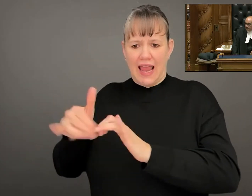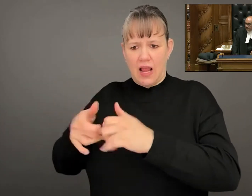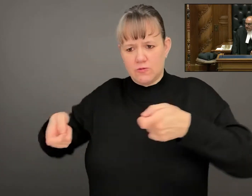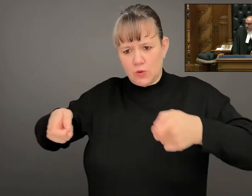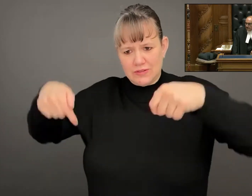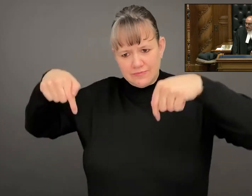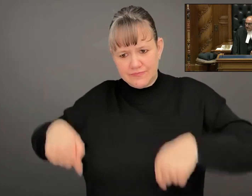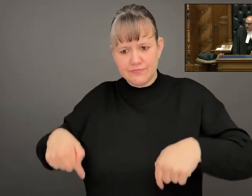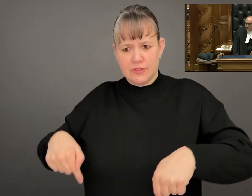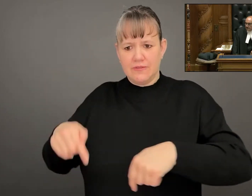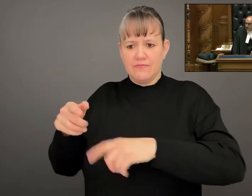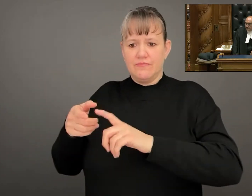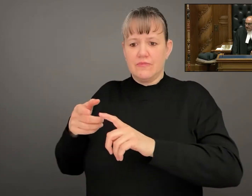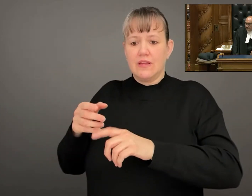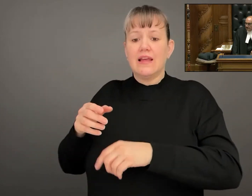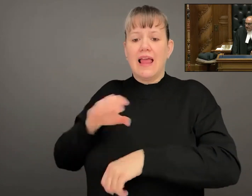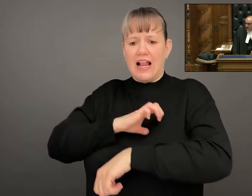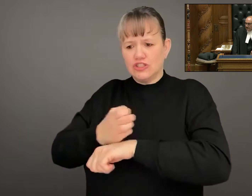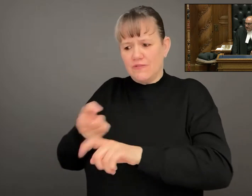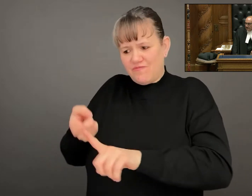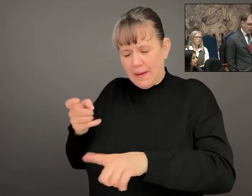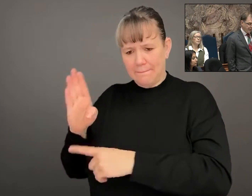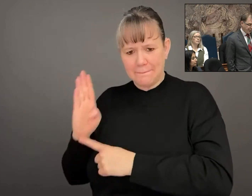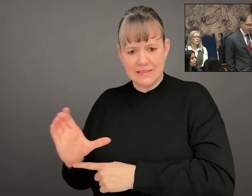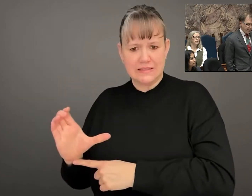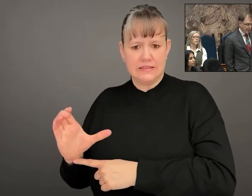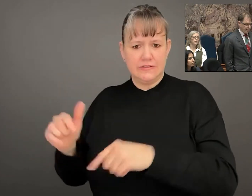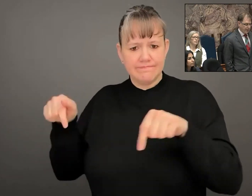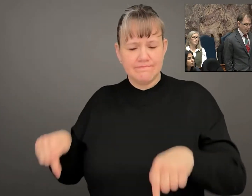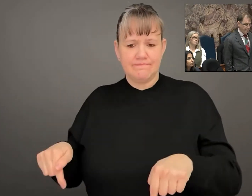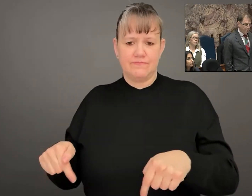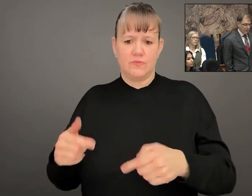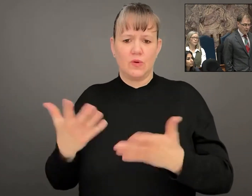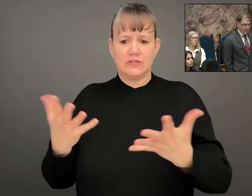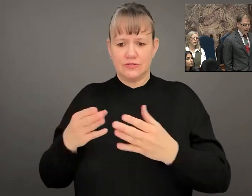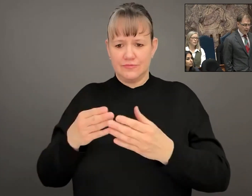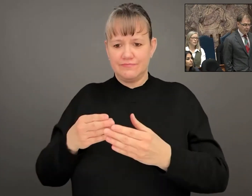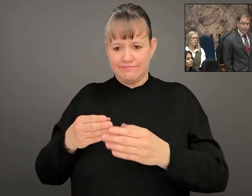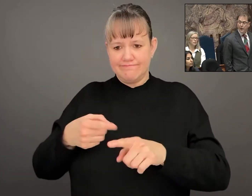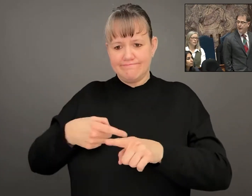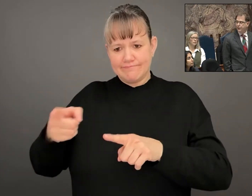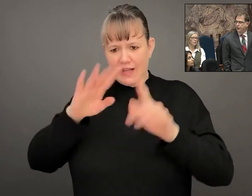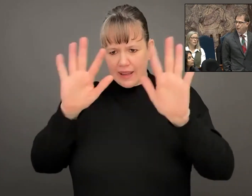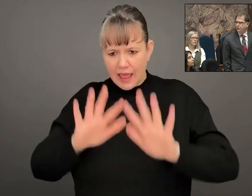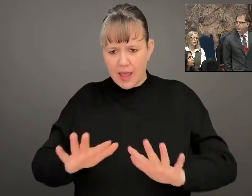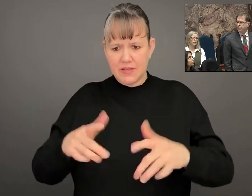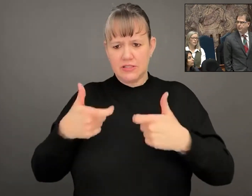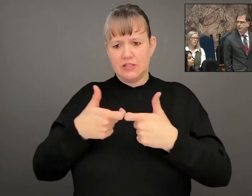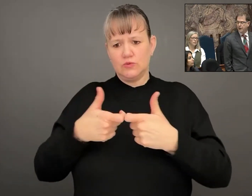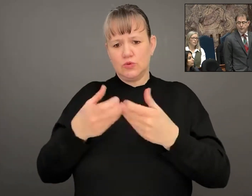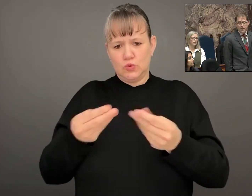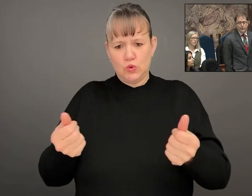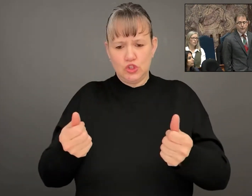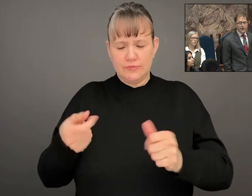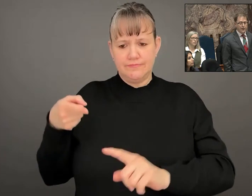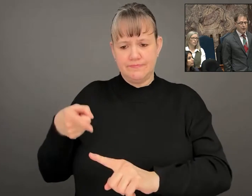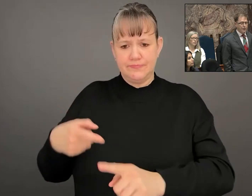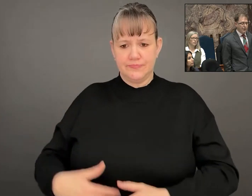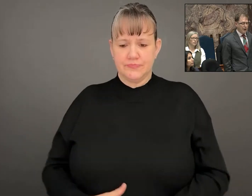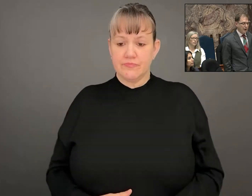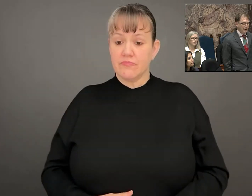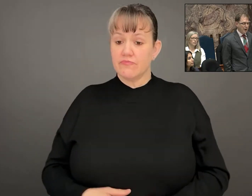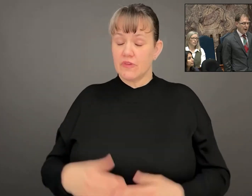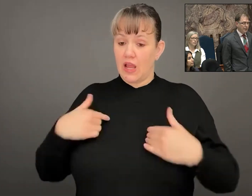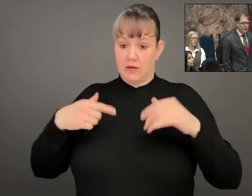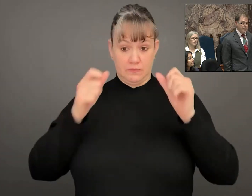Honourable Speaker. And Honourable Speaker, I'm surprised at the question from the Honourable Member